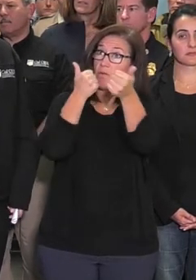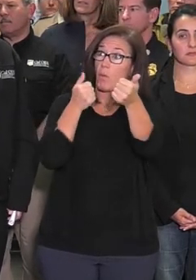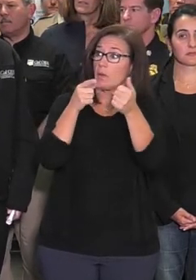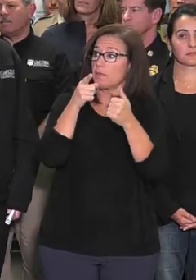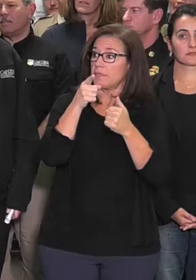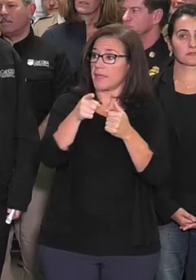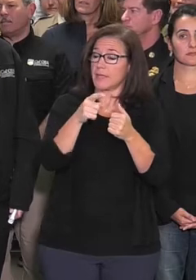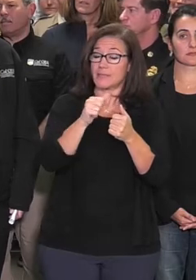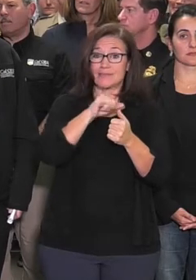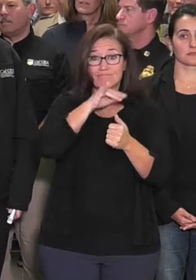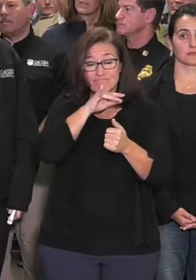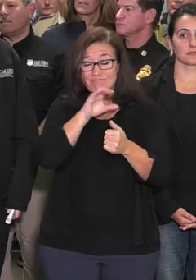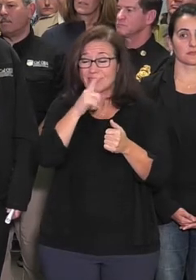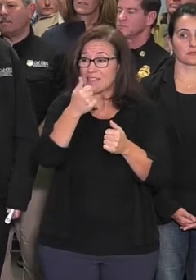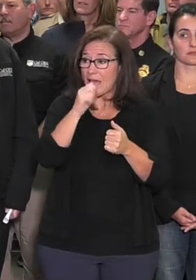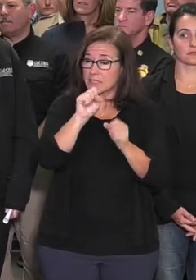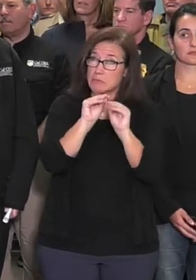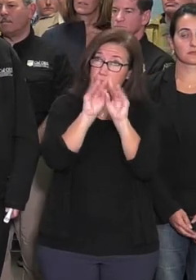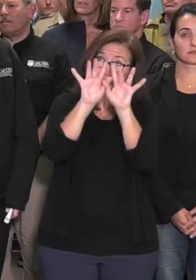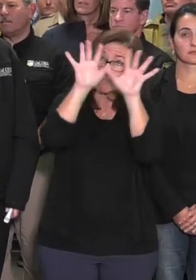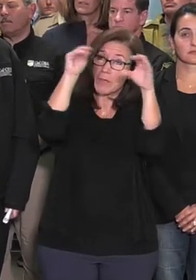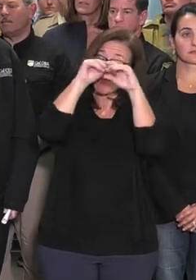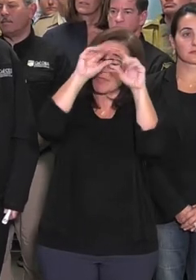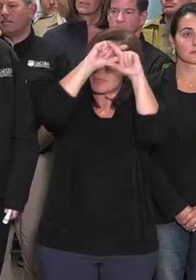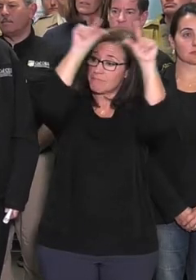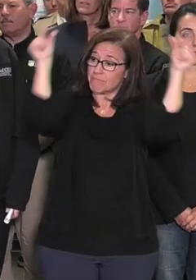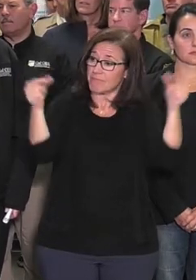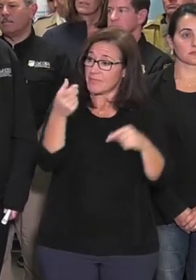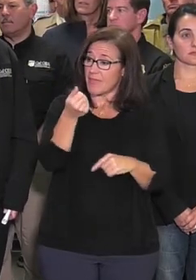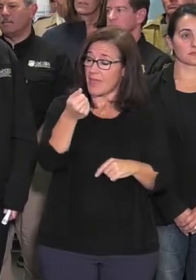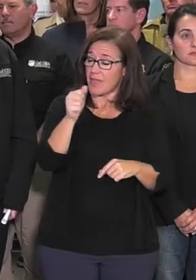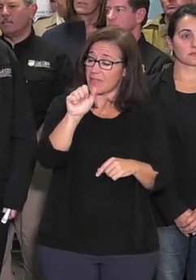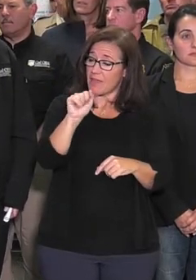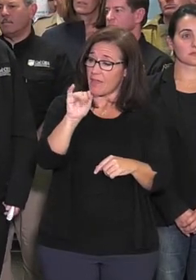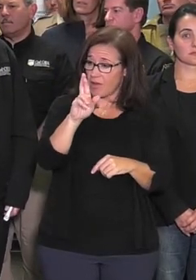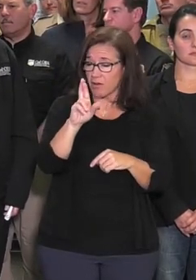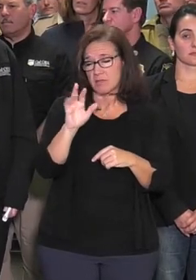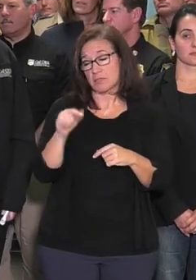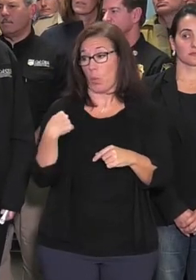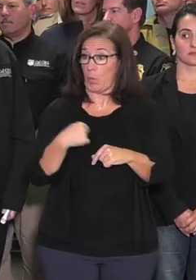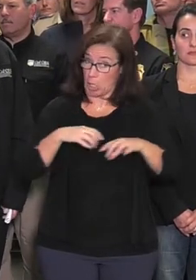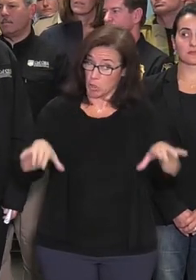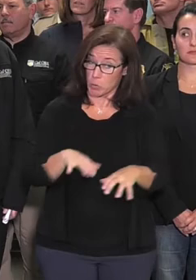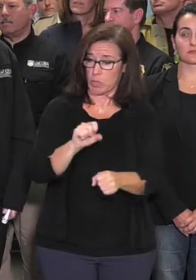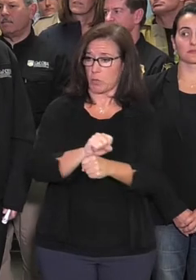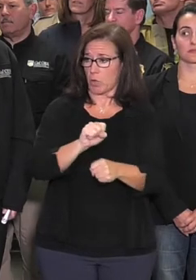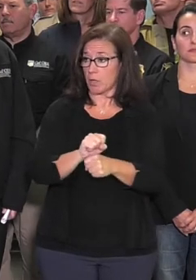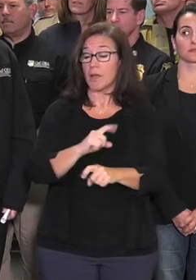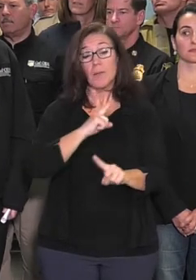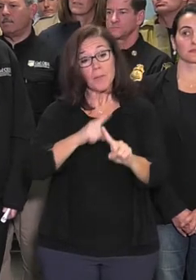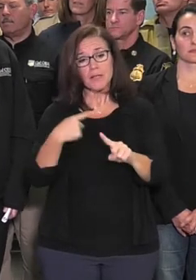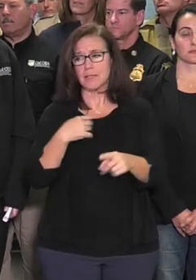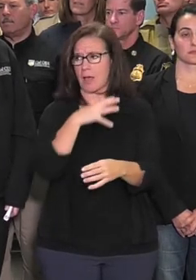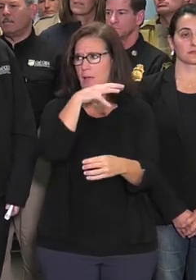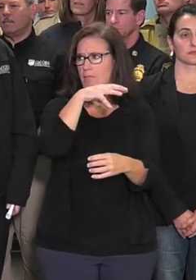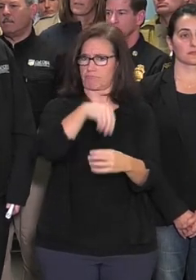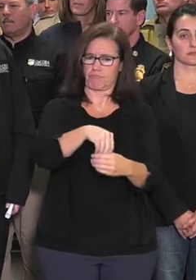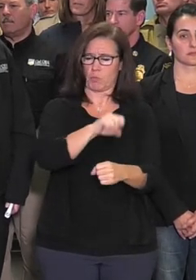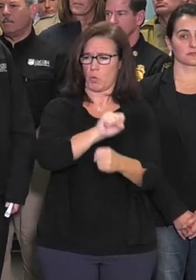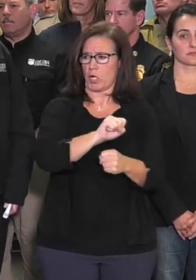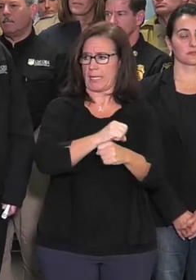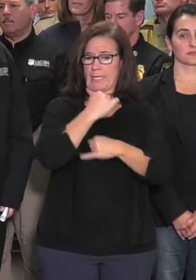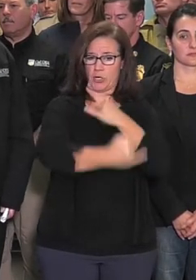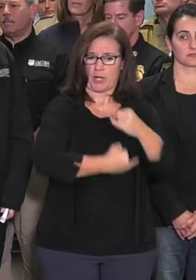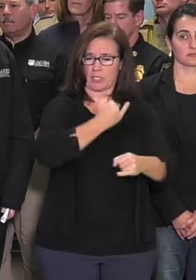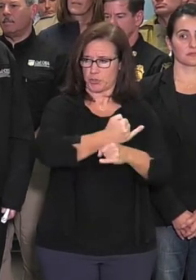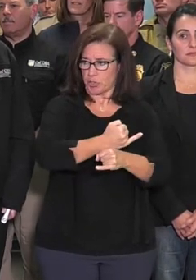heat-trapping gases. So we have to do what we can, and that's one of the reasons why I've taken an international role here to